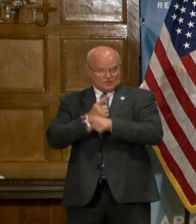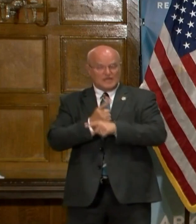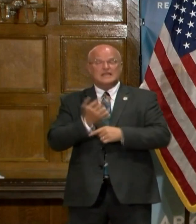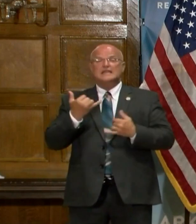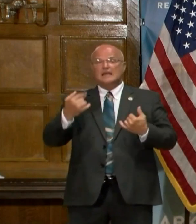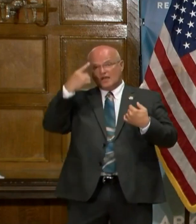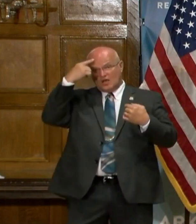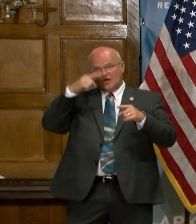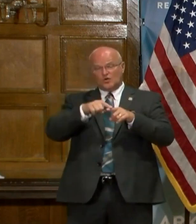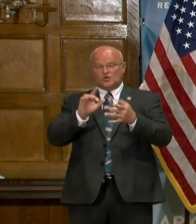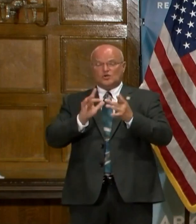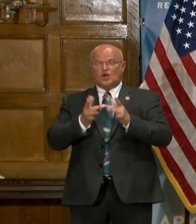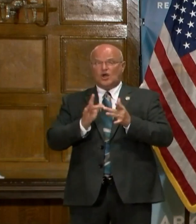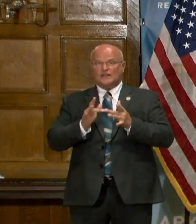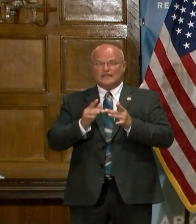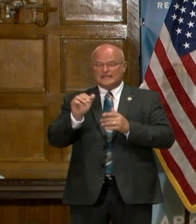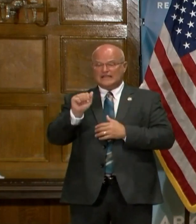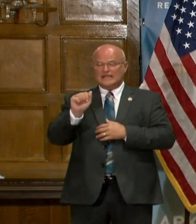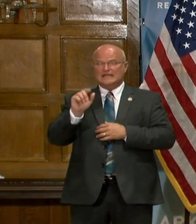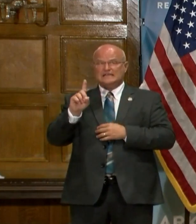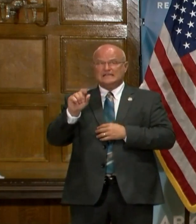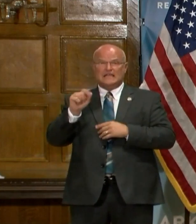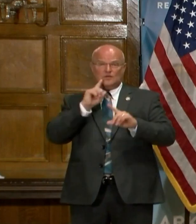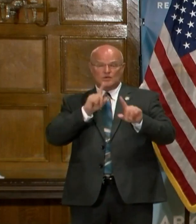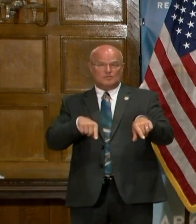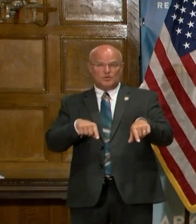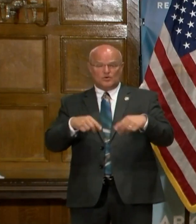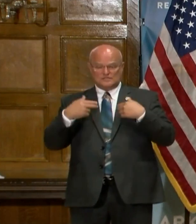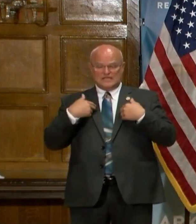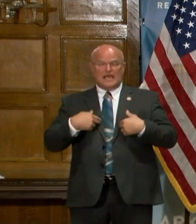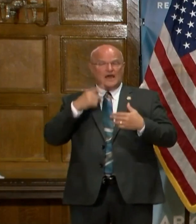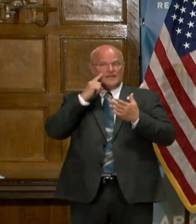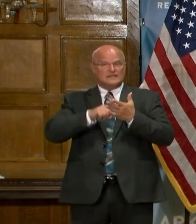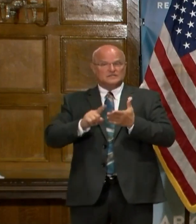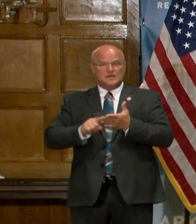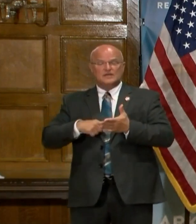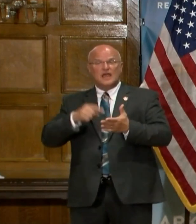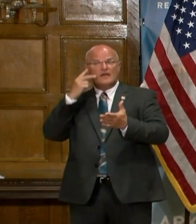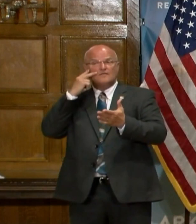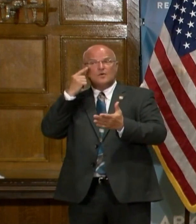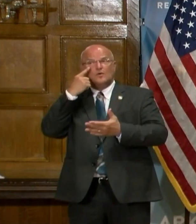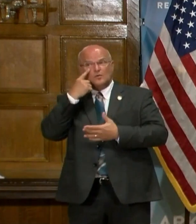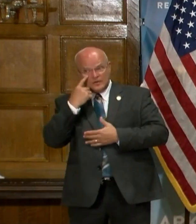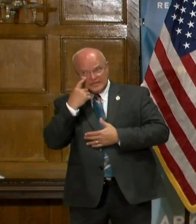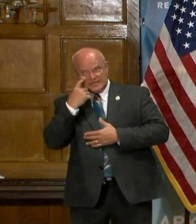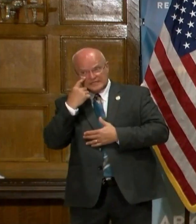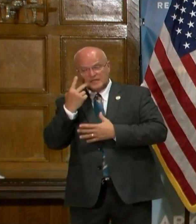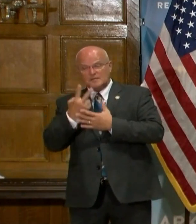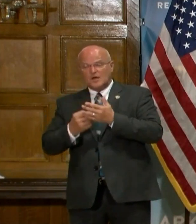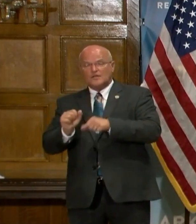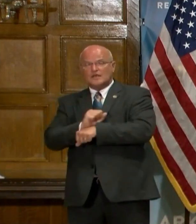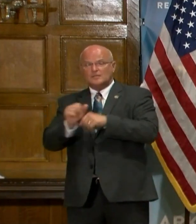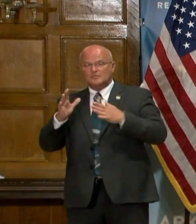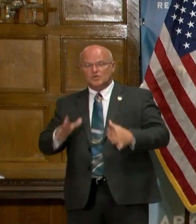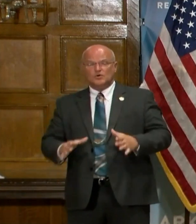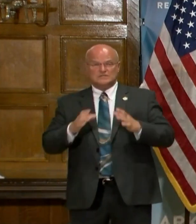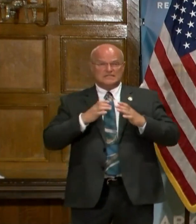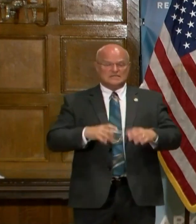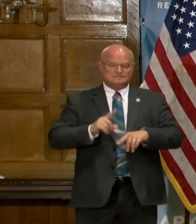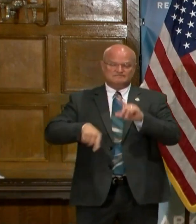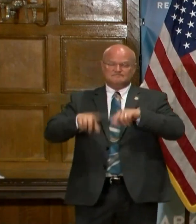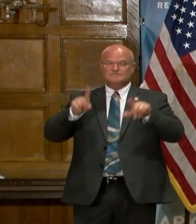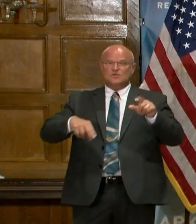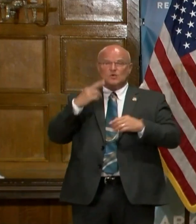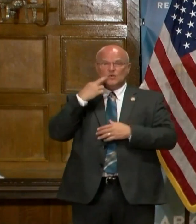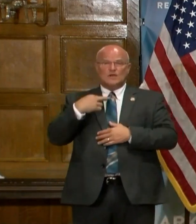Now, according to online ADH reports, health inspectors have witnessed both employees and customers of various